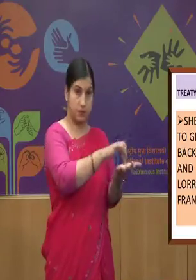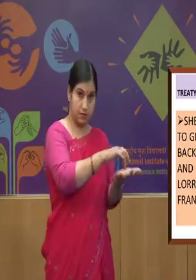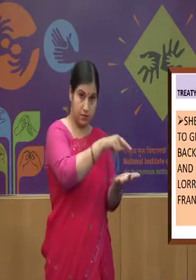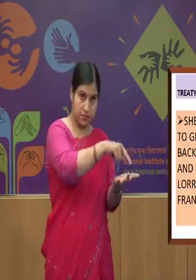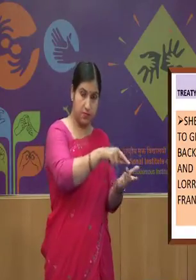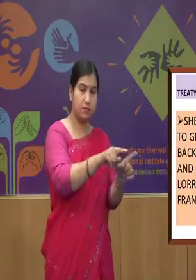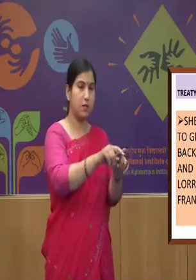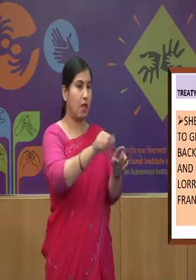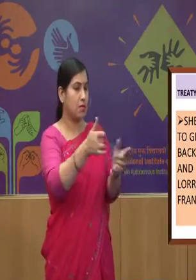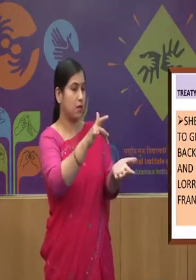Lorraine,